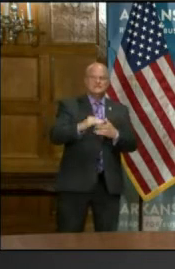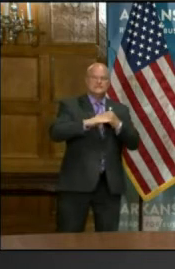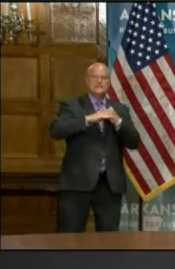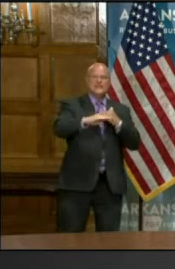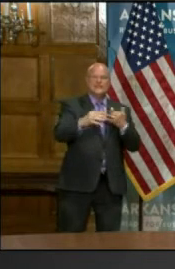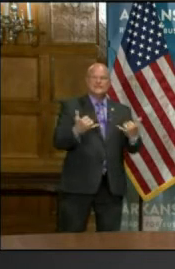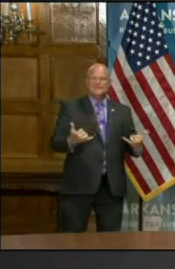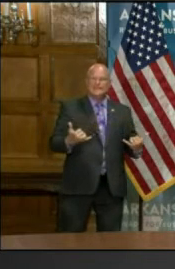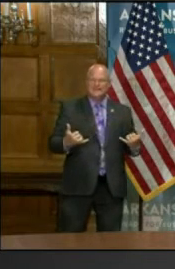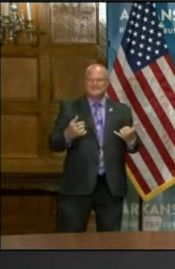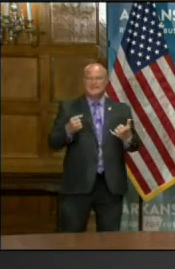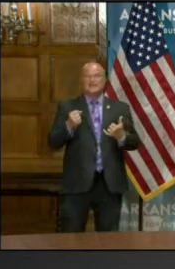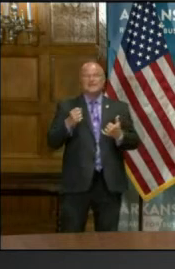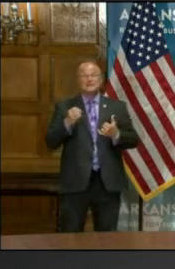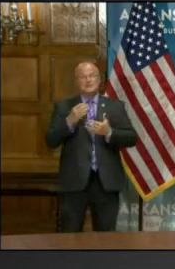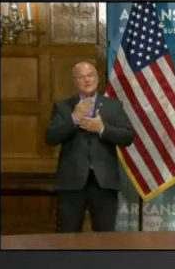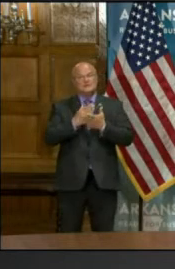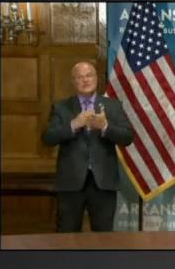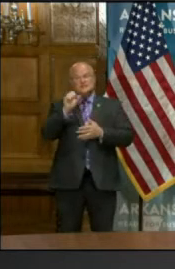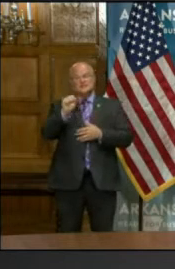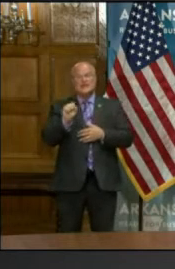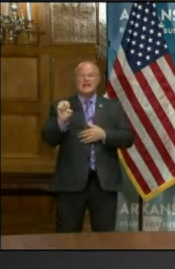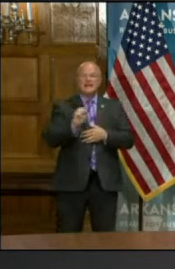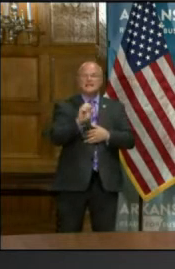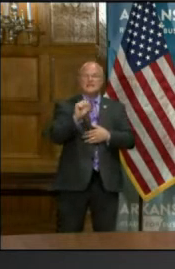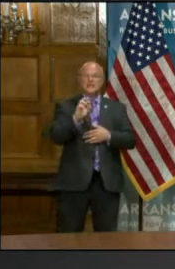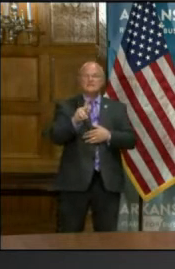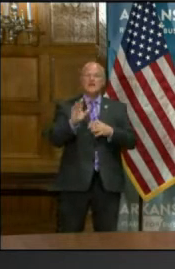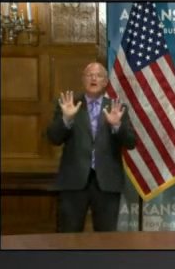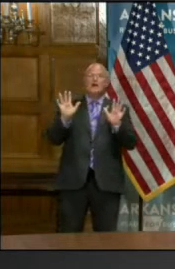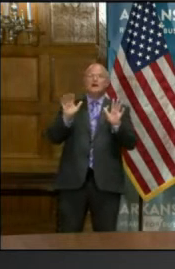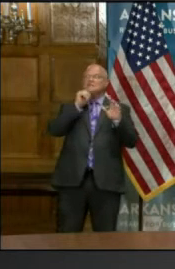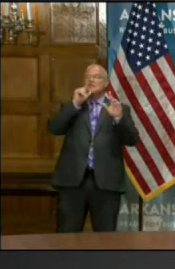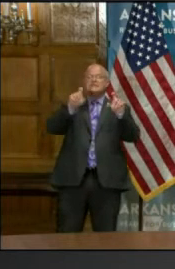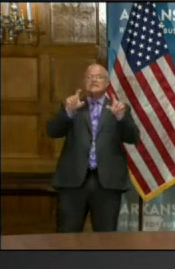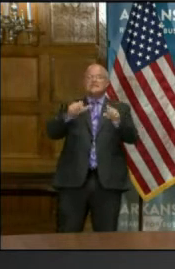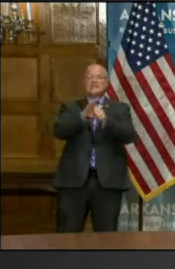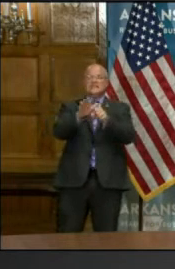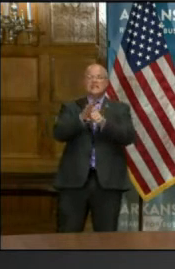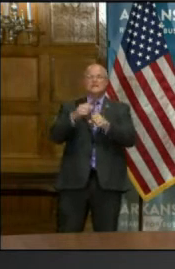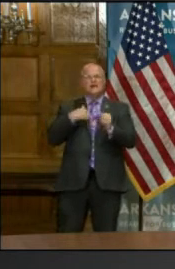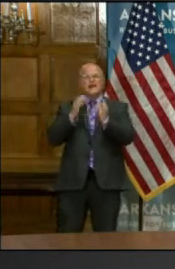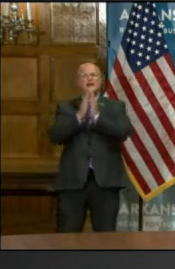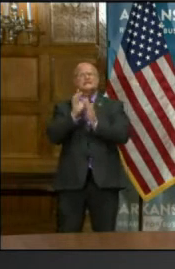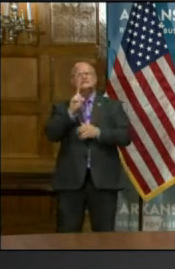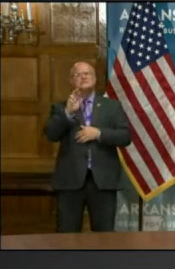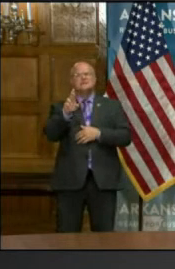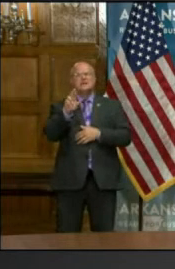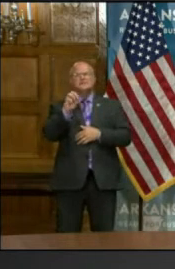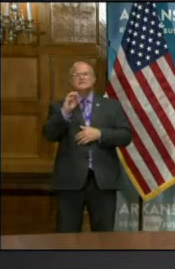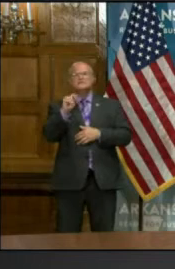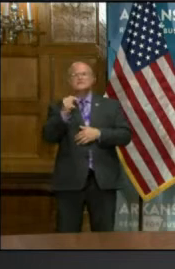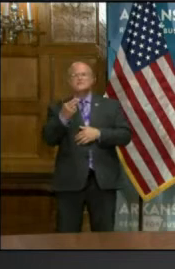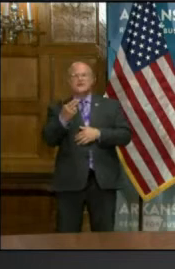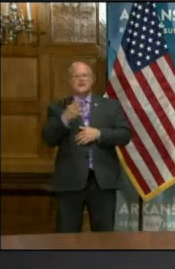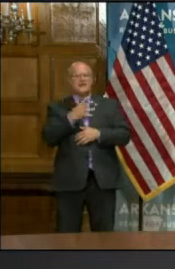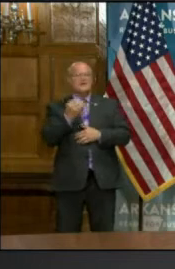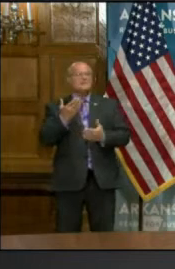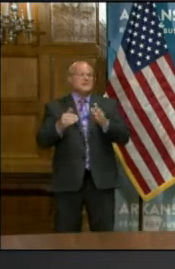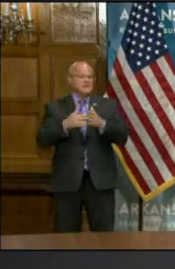flat level. Now, some in Southeast Arkansas says, well, you're not testing enough down here, so I asked Dr. Smith, and maybe we'll do